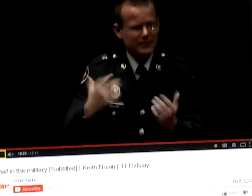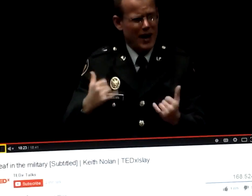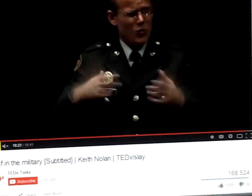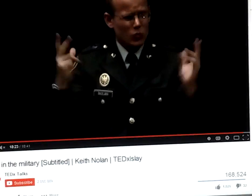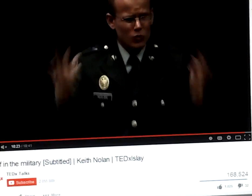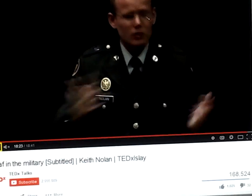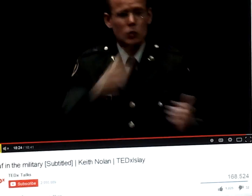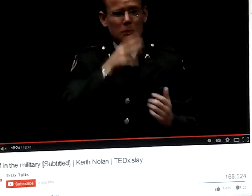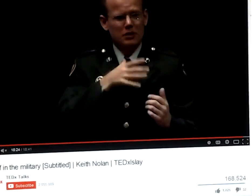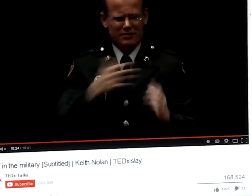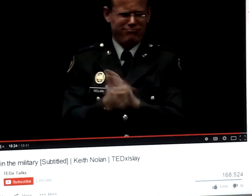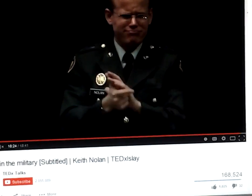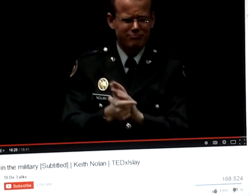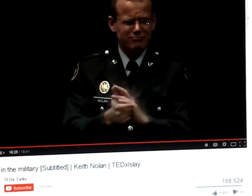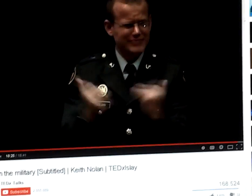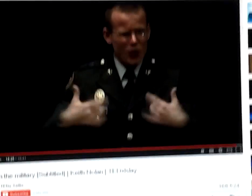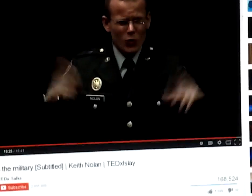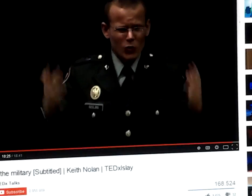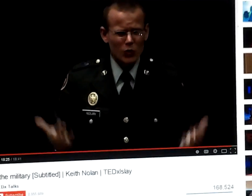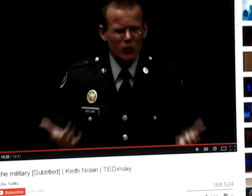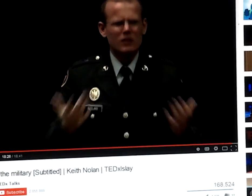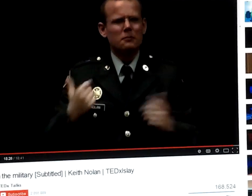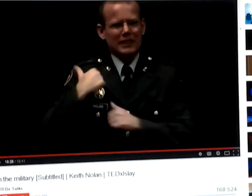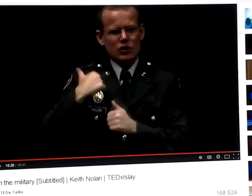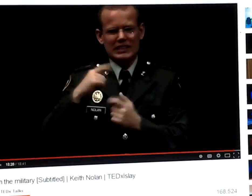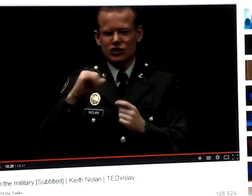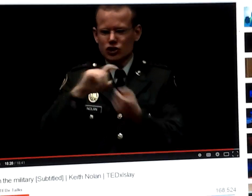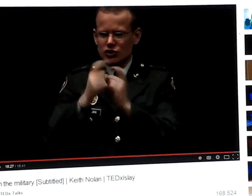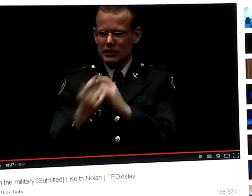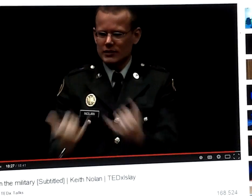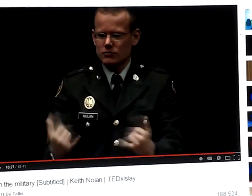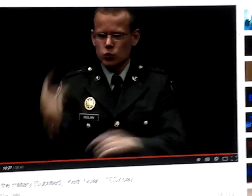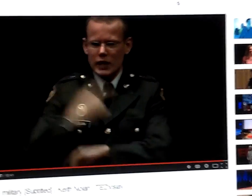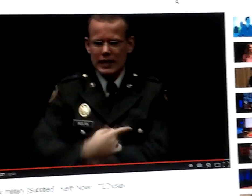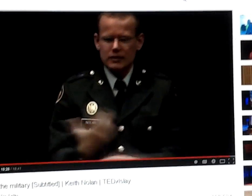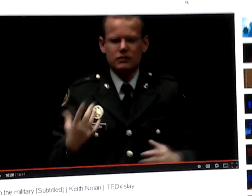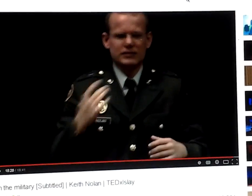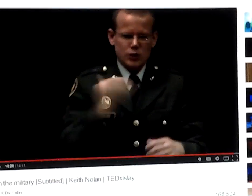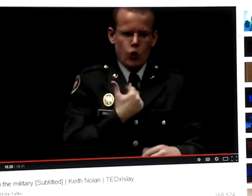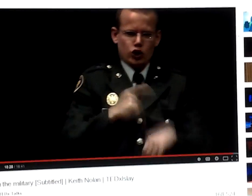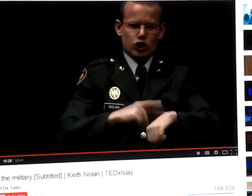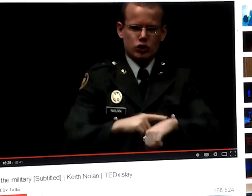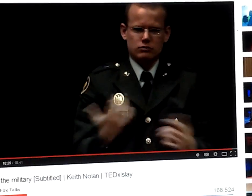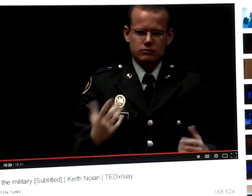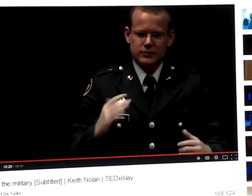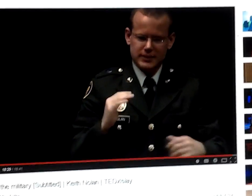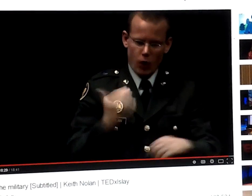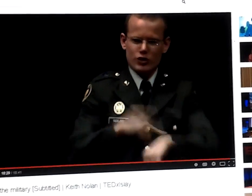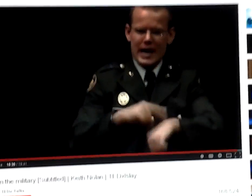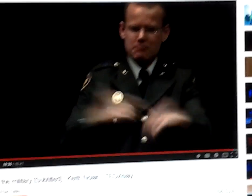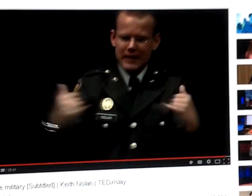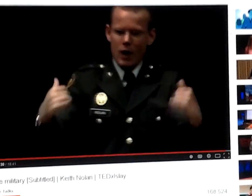Before, blacks couldn't join the army. Women couldn't join the army either, or in the military.